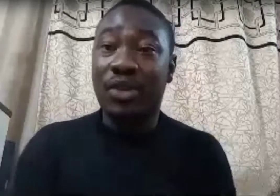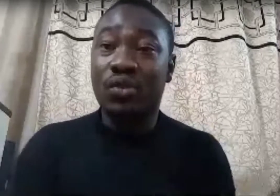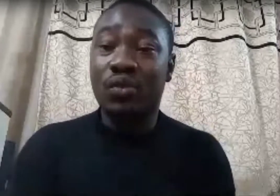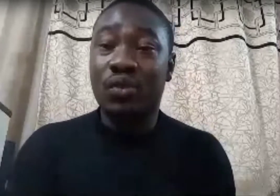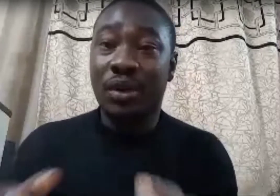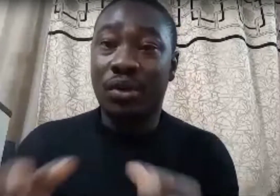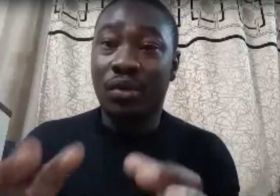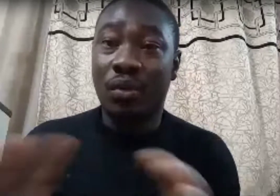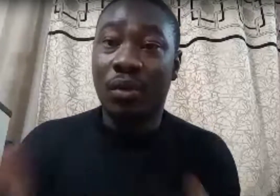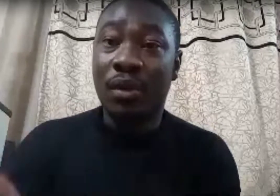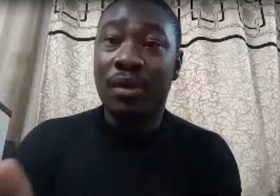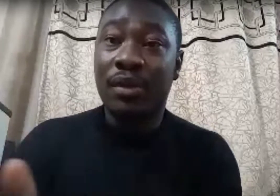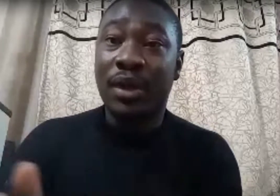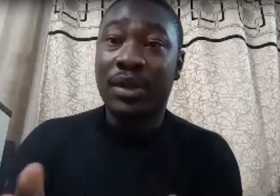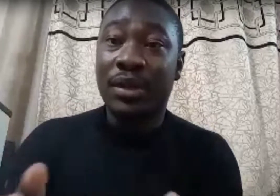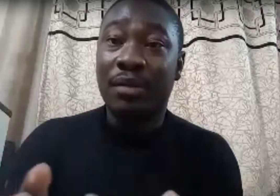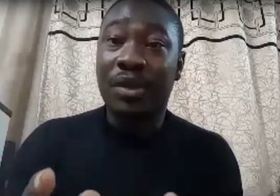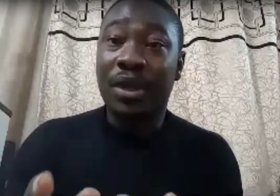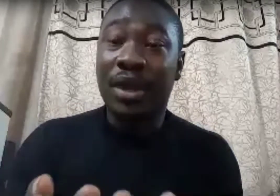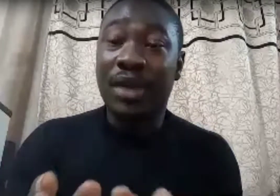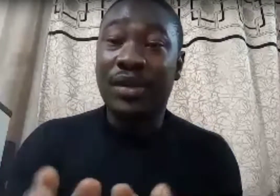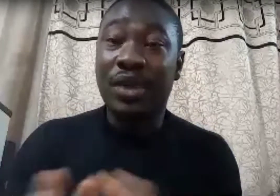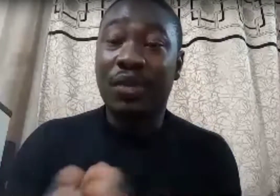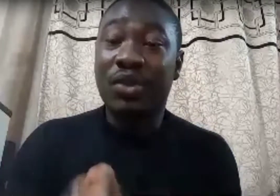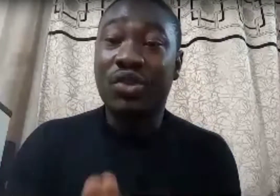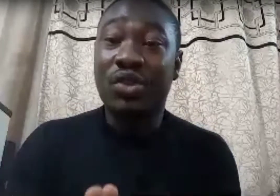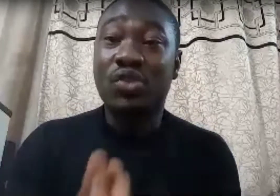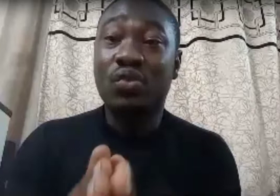want to sign 1.5 million instead of signing